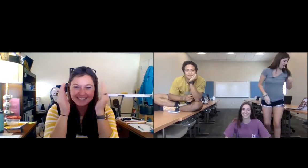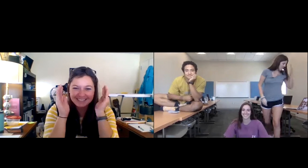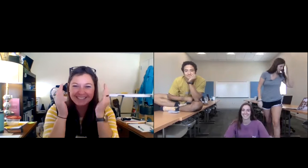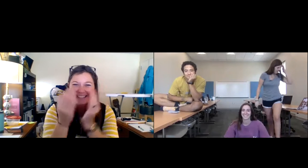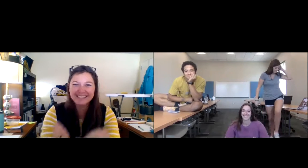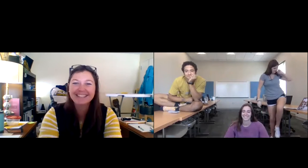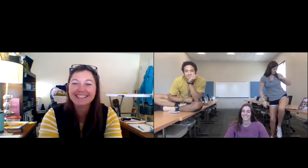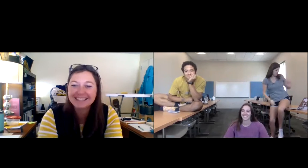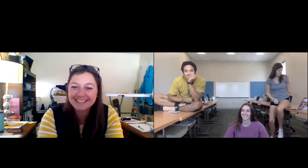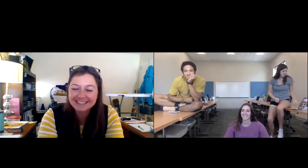go.